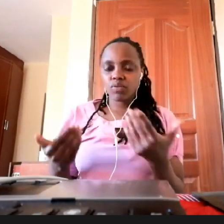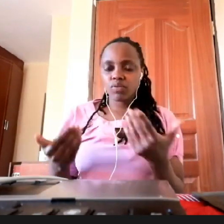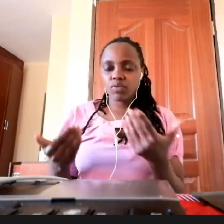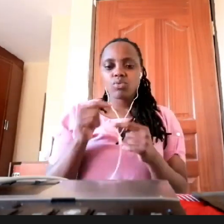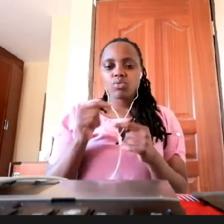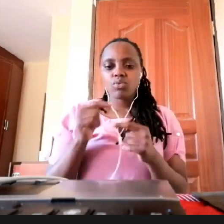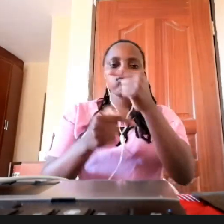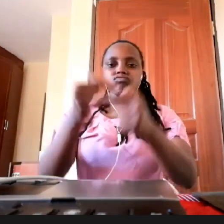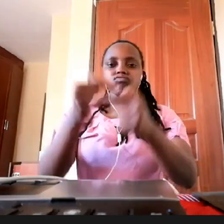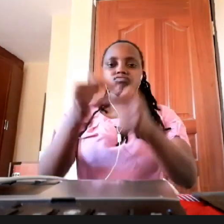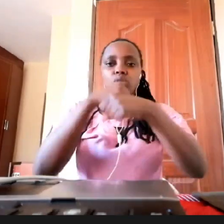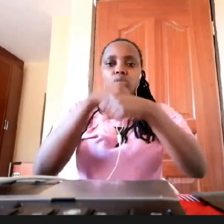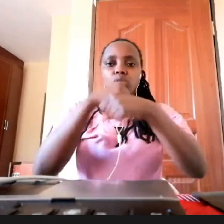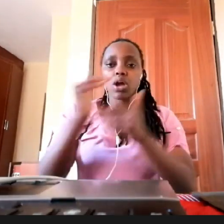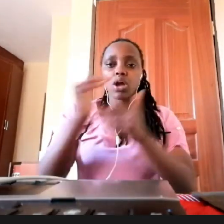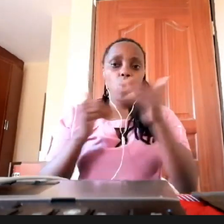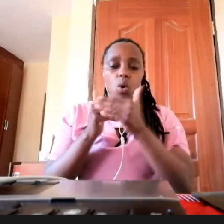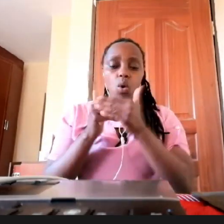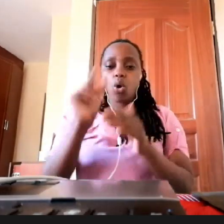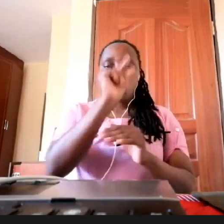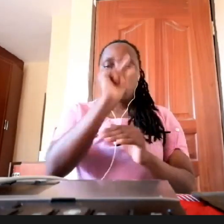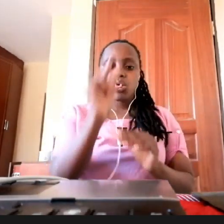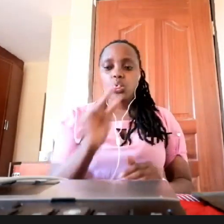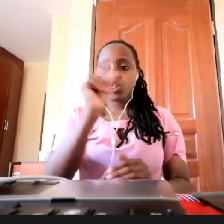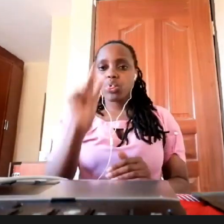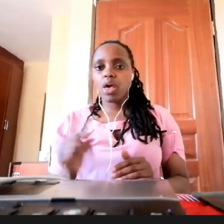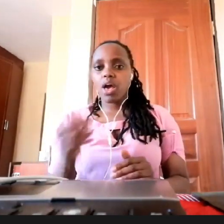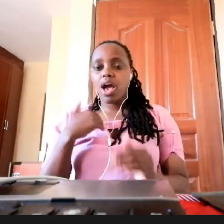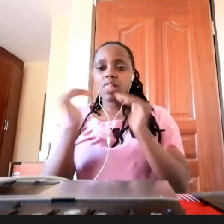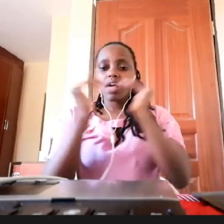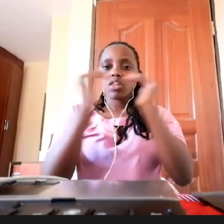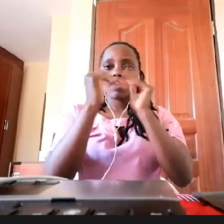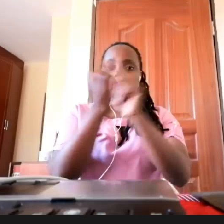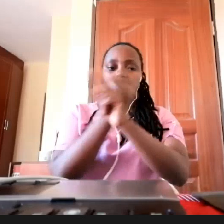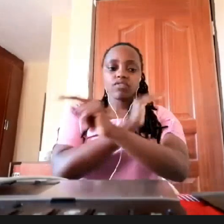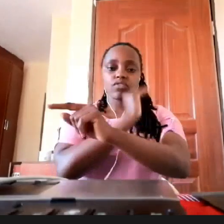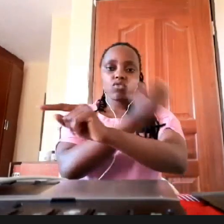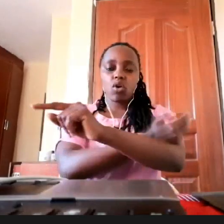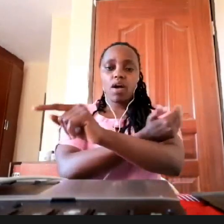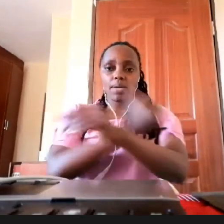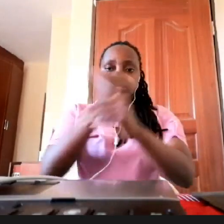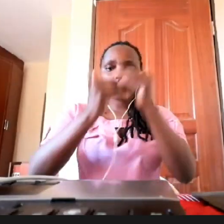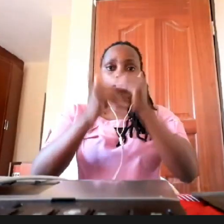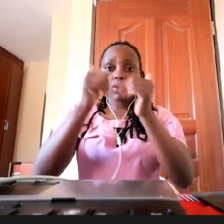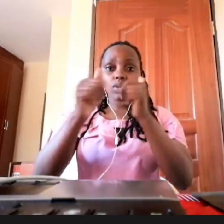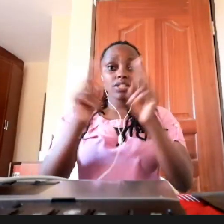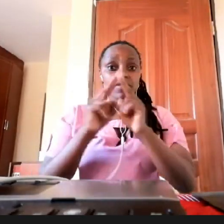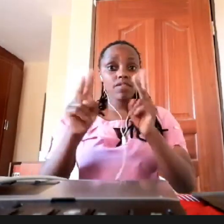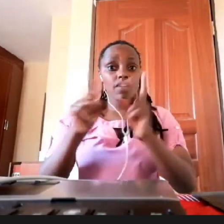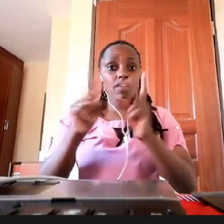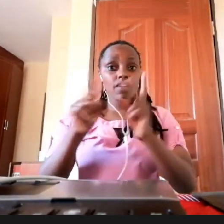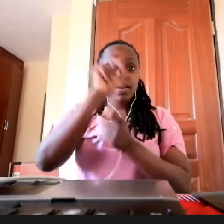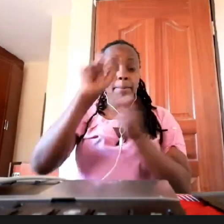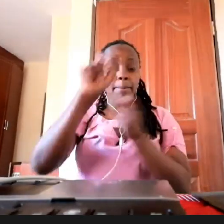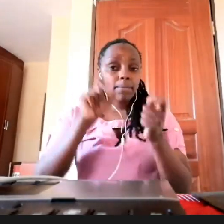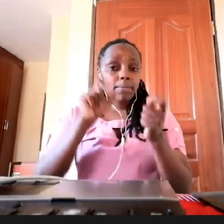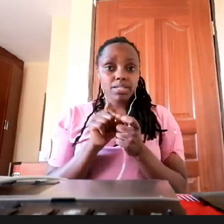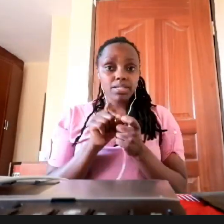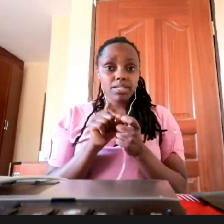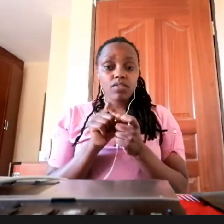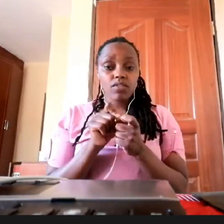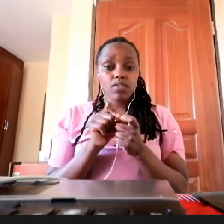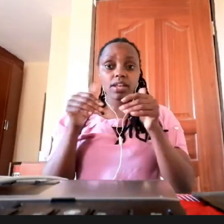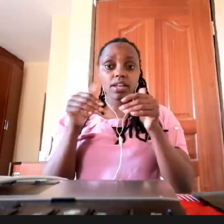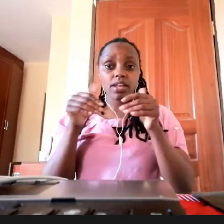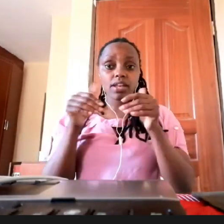that all regions have at least some level of capacity building that is very specific on the way, content,